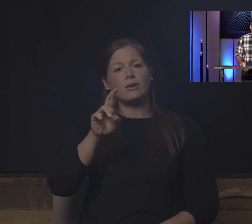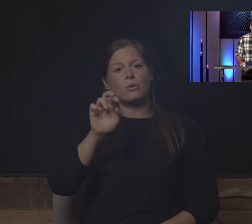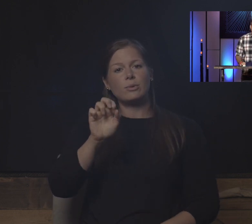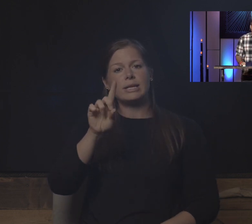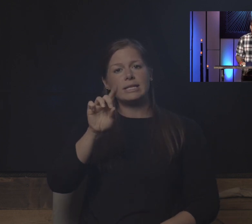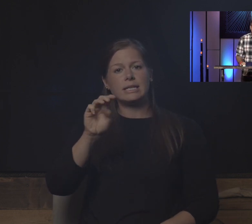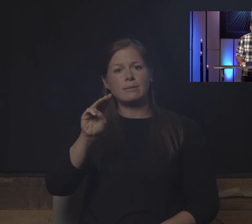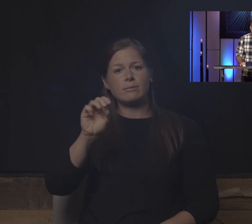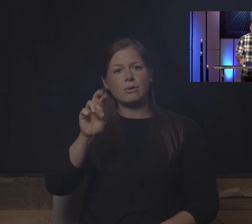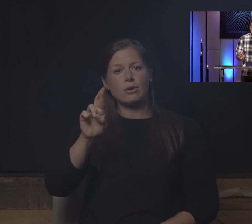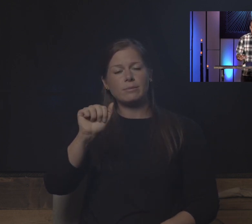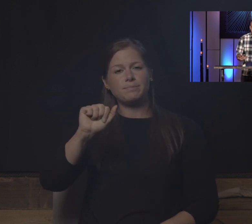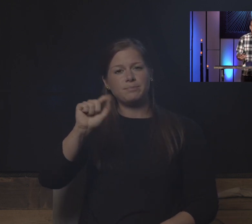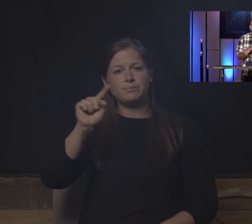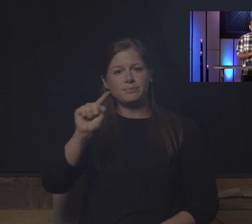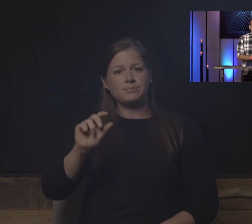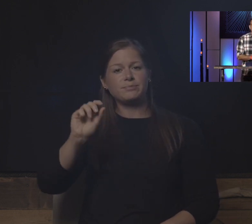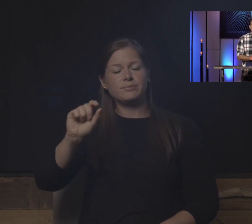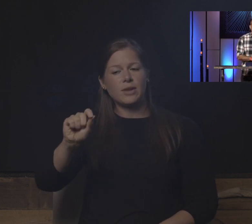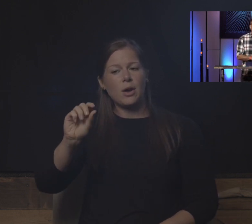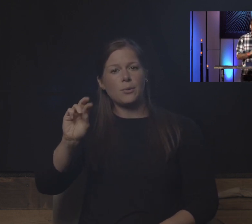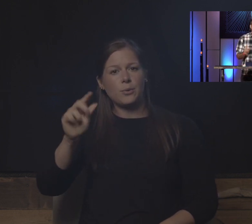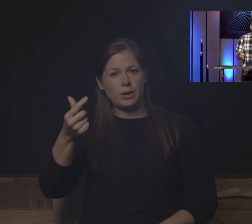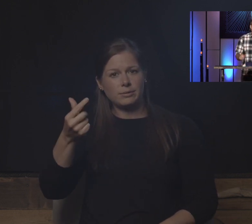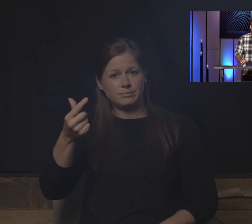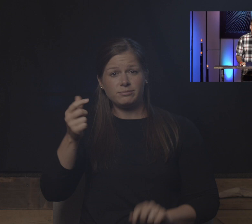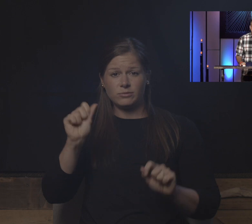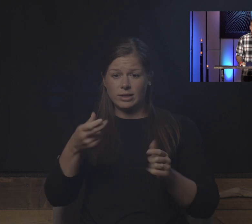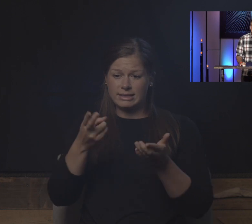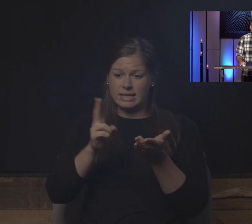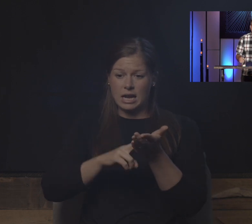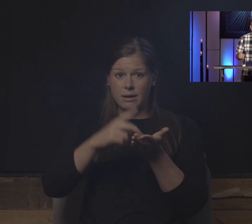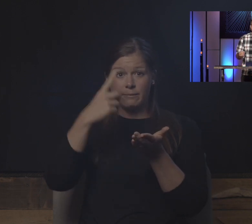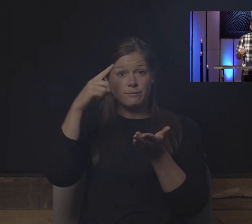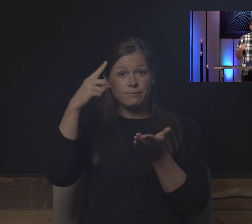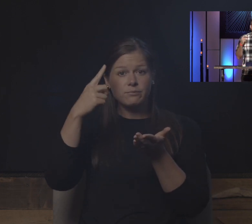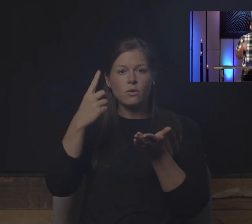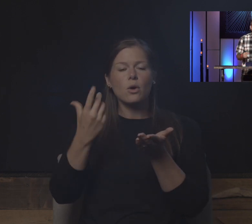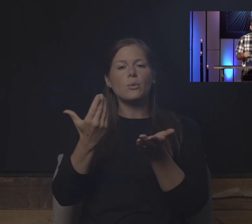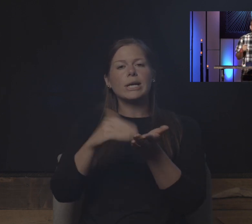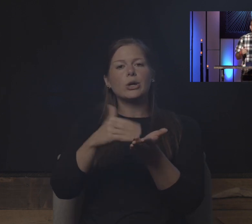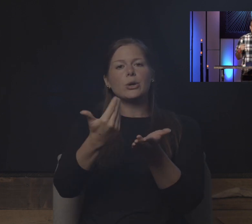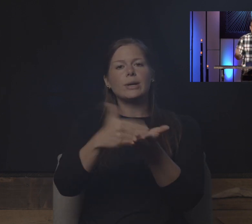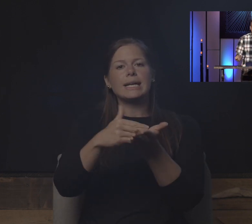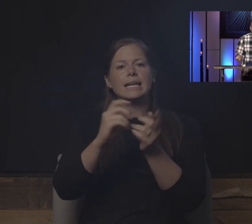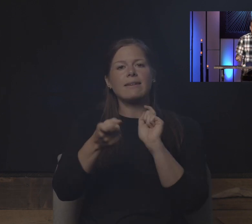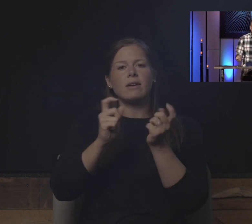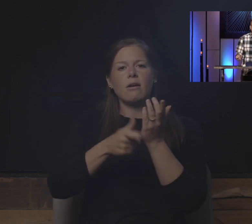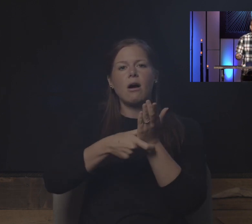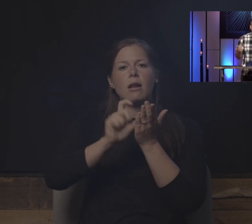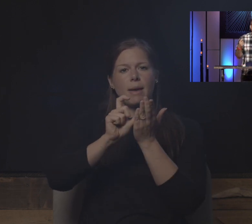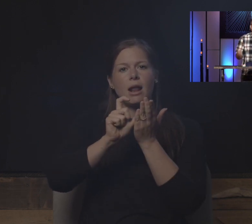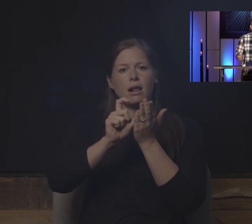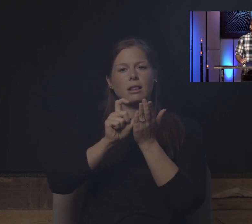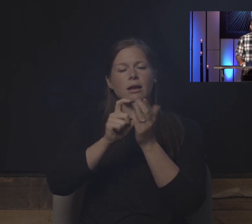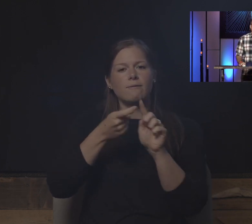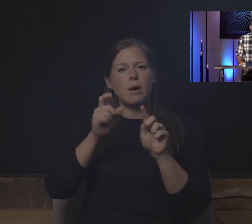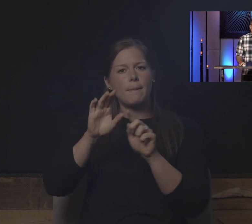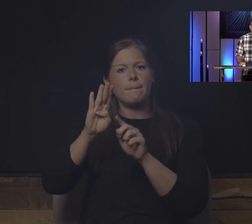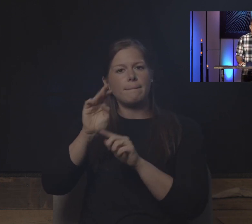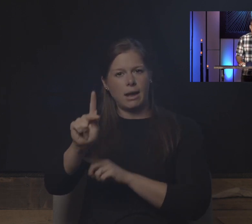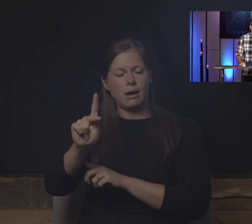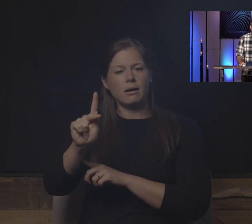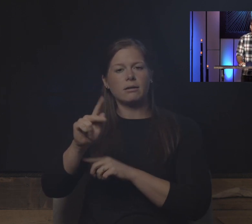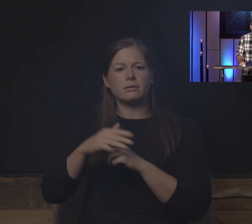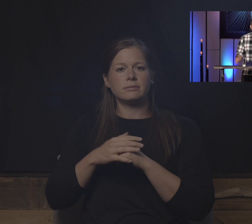you sign up for recurring giving. That way, when you forget, your bank account does it, and the people who need help can get the help